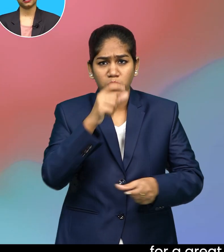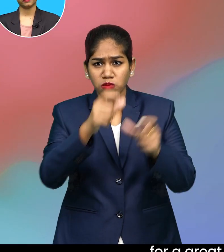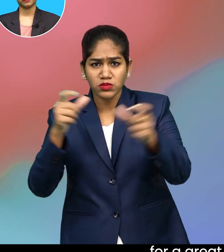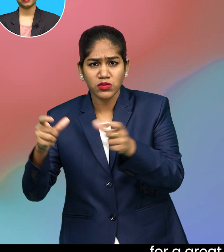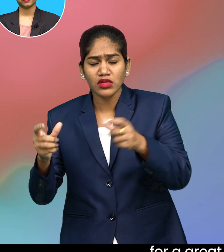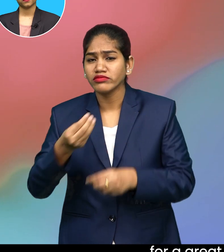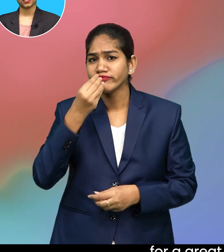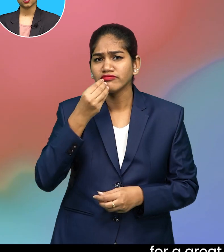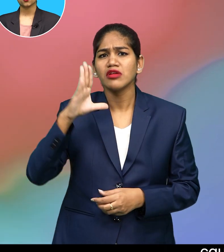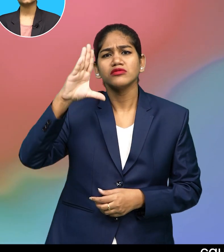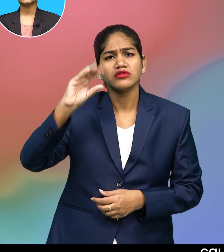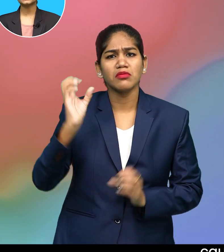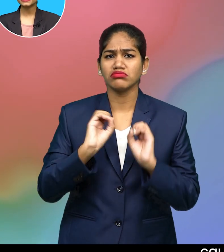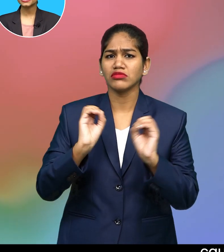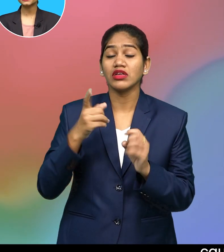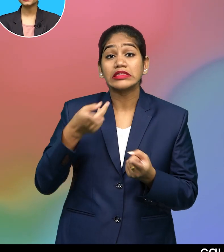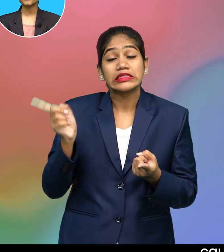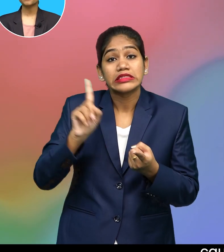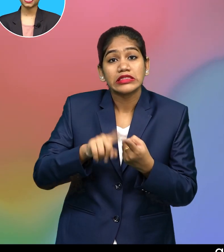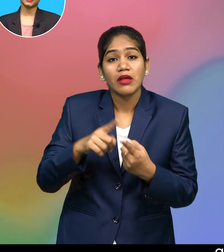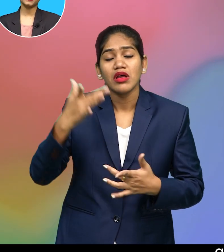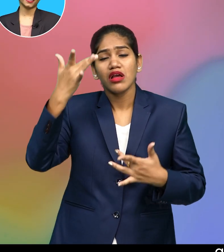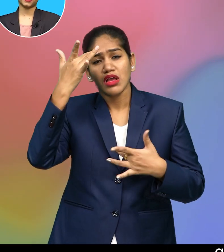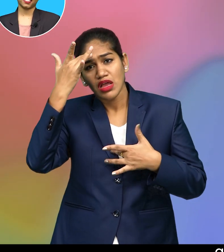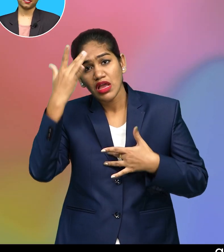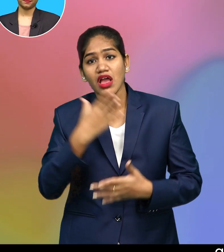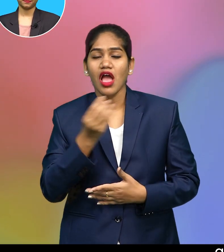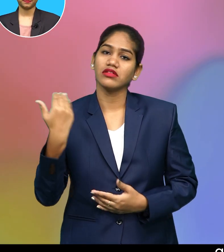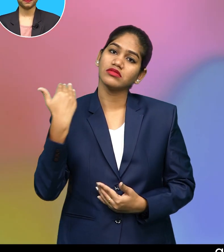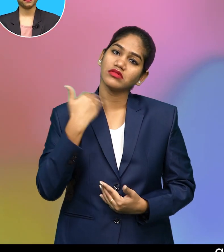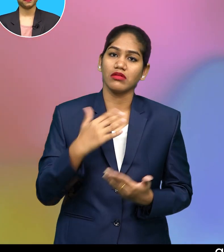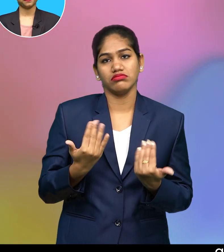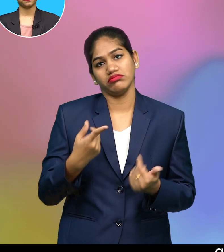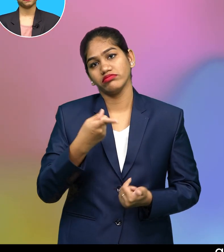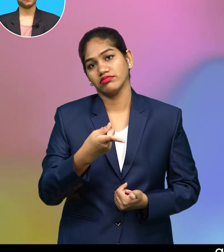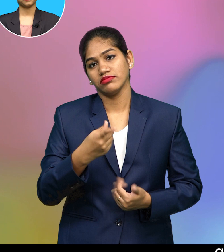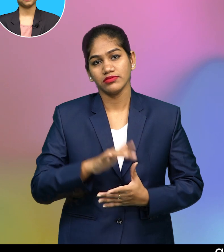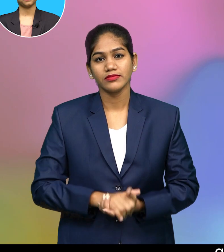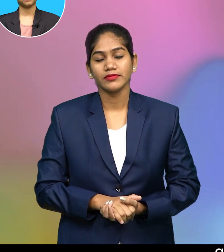people, causing illness and death.